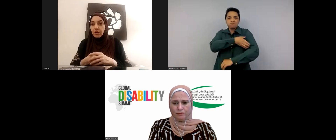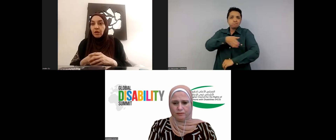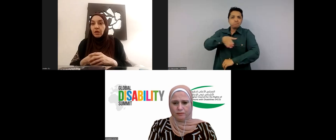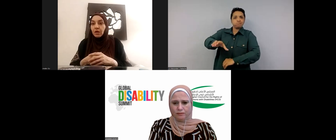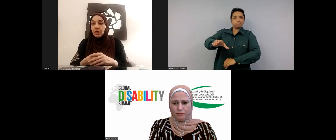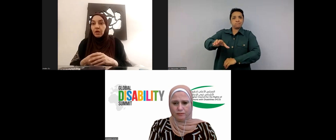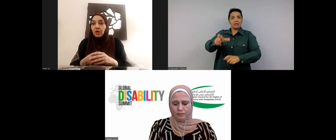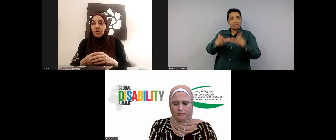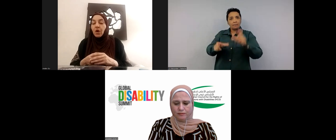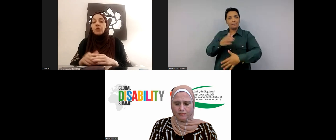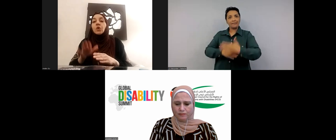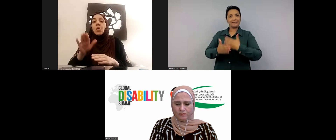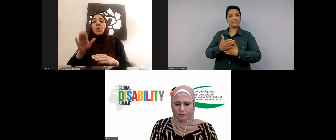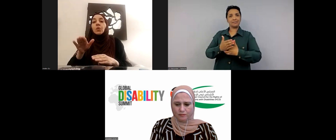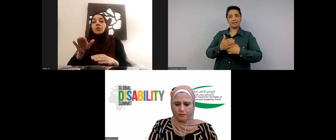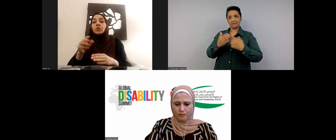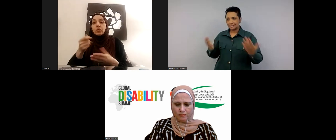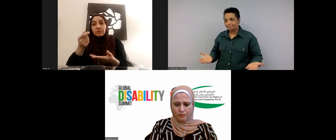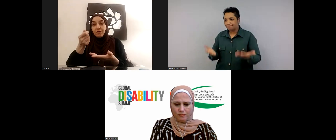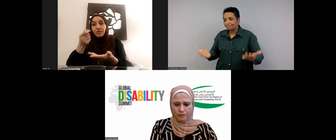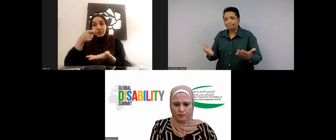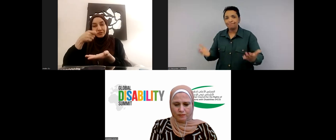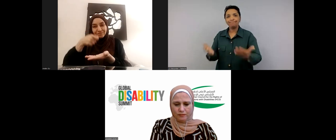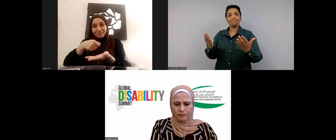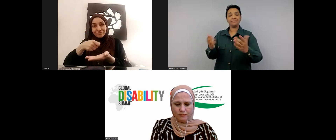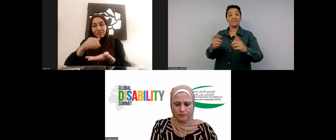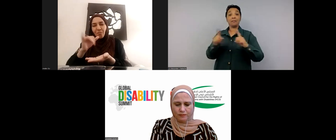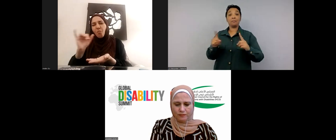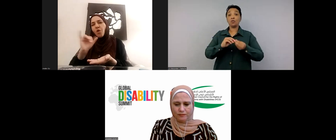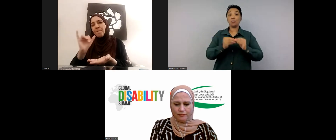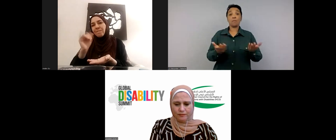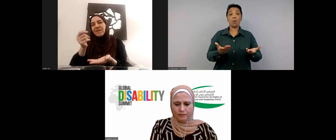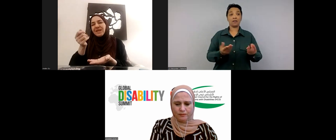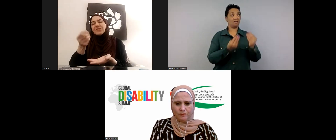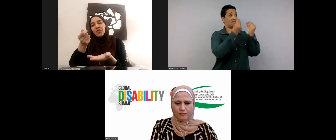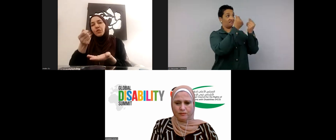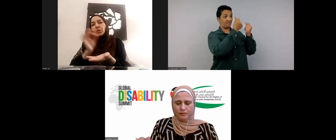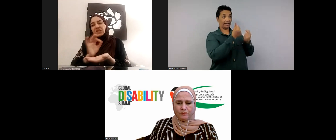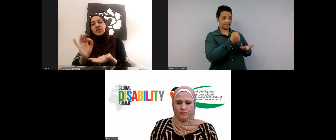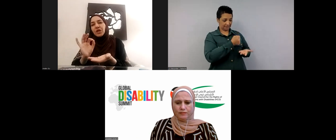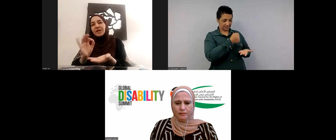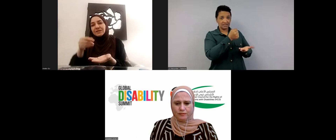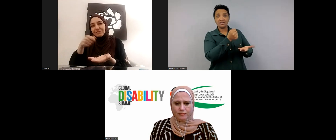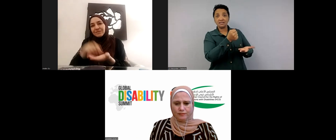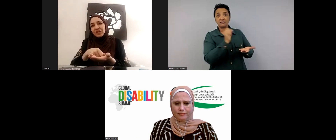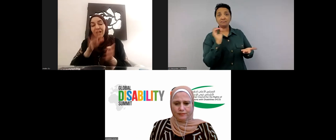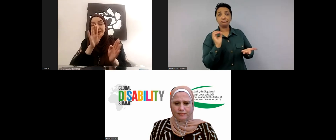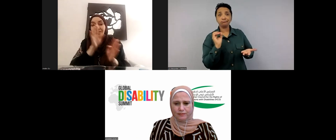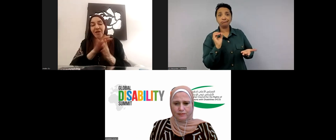more attention to people with disabilities, but the financial potential is the core and crux